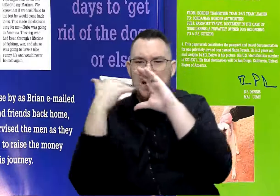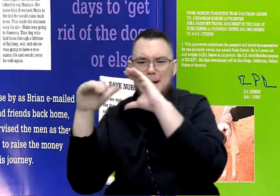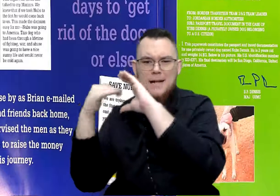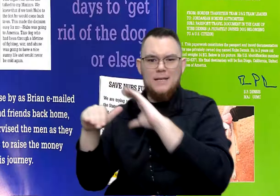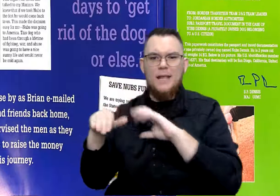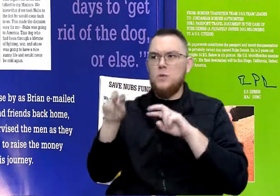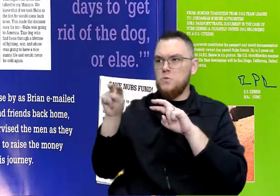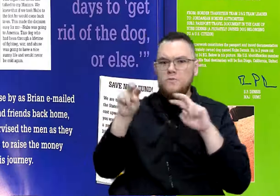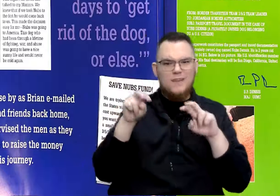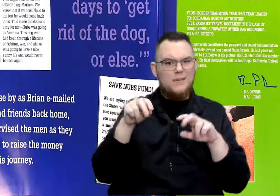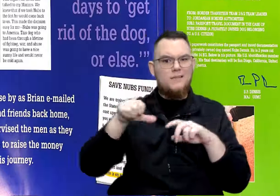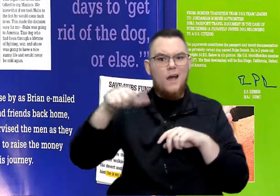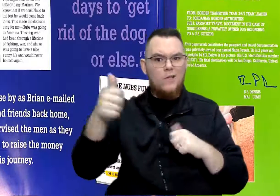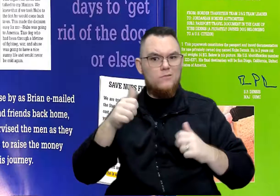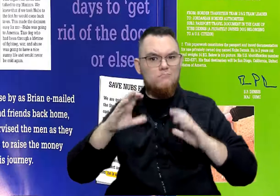money needed for his journey.